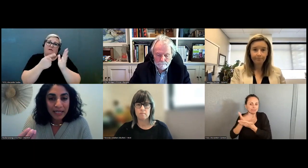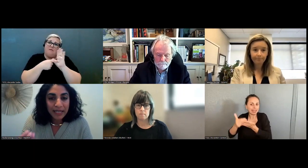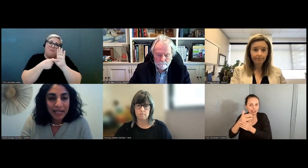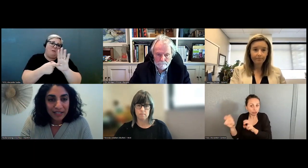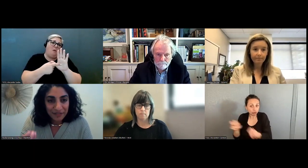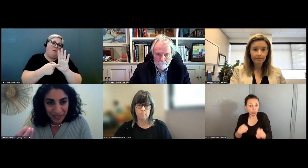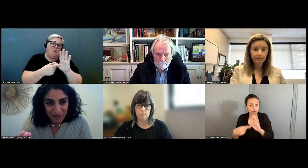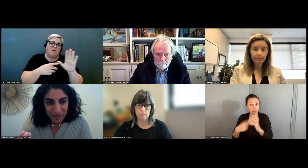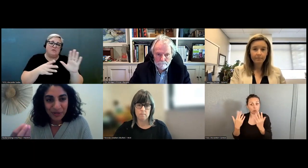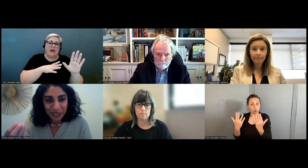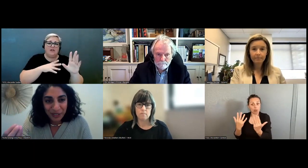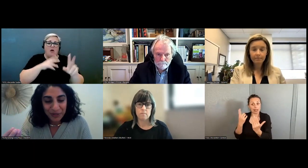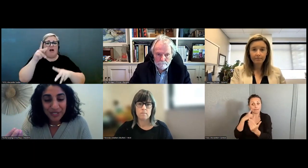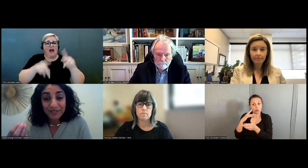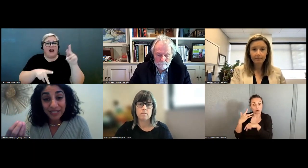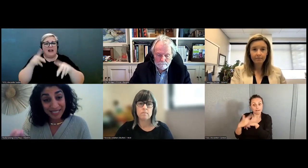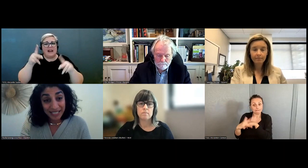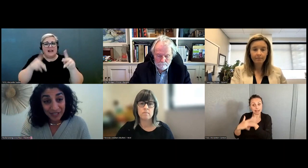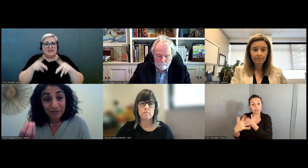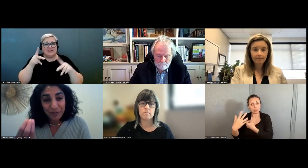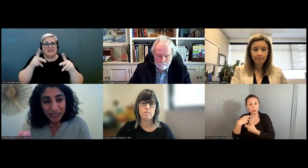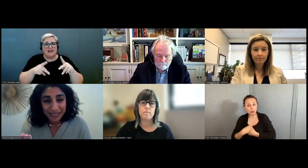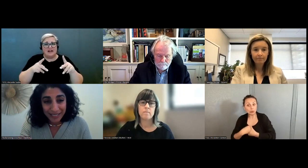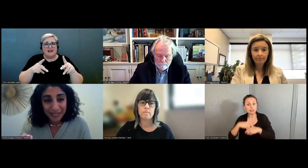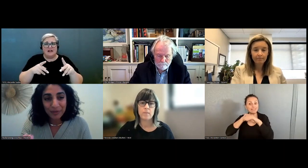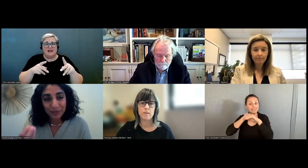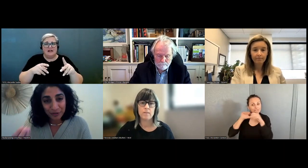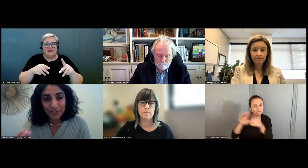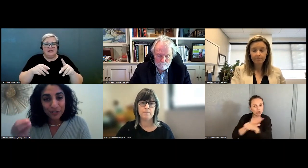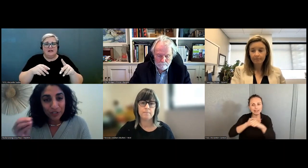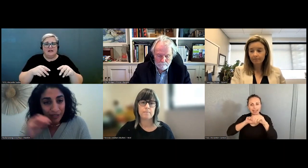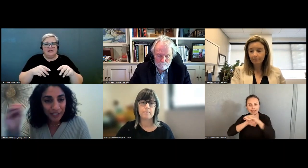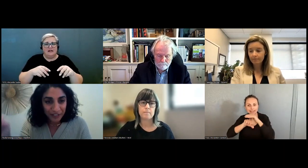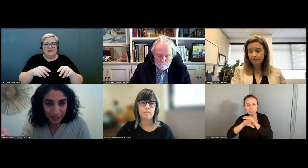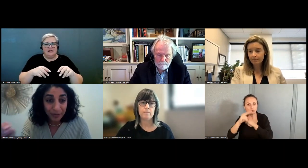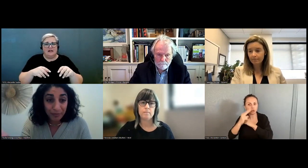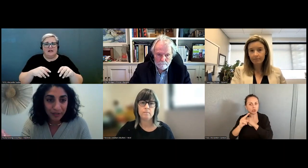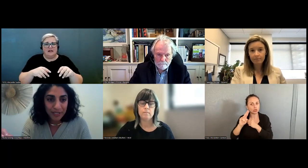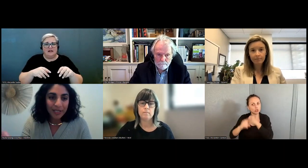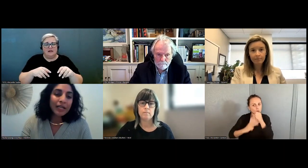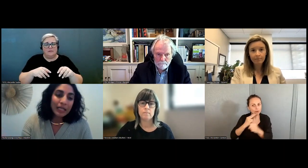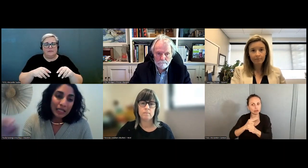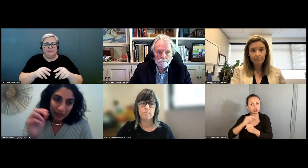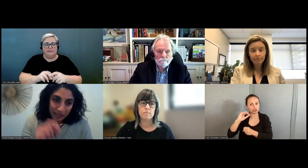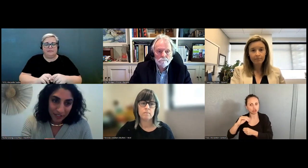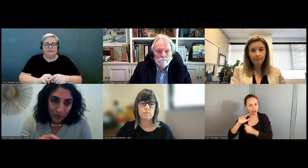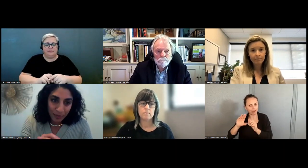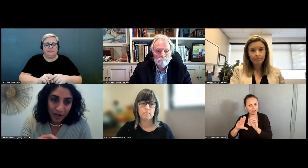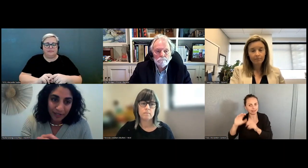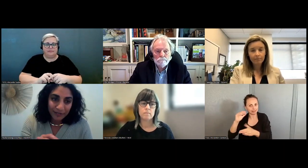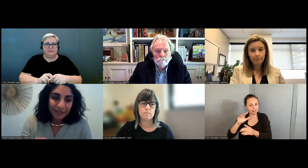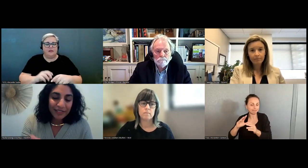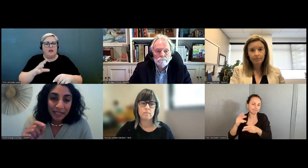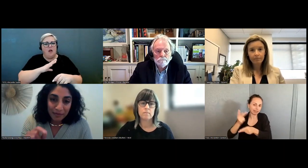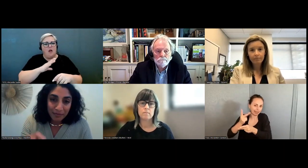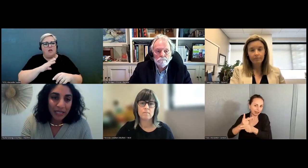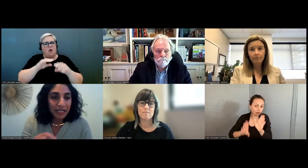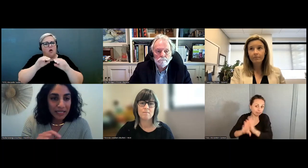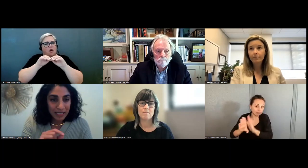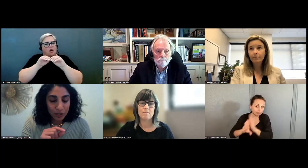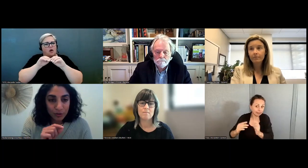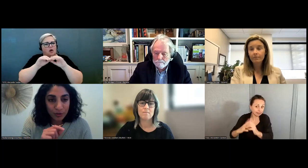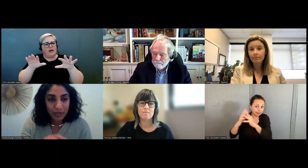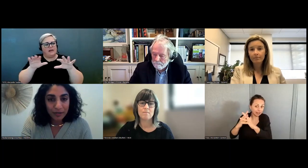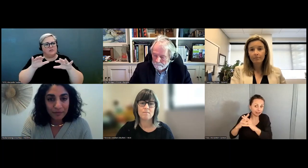like available, inclusive, fully accessible, universal childcare to be built, let's start by getting